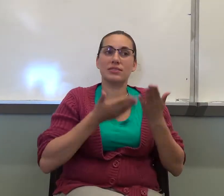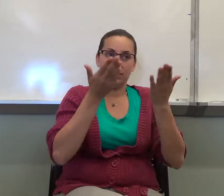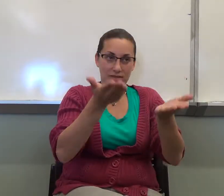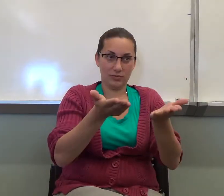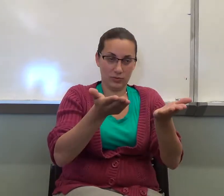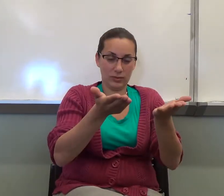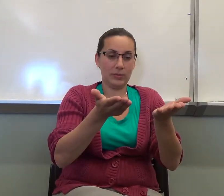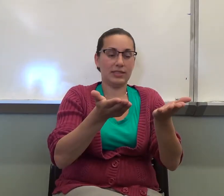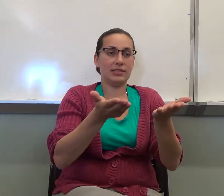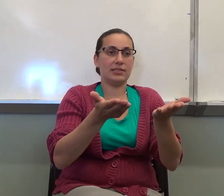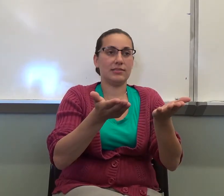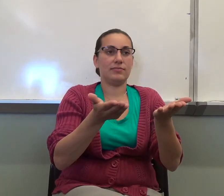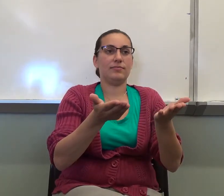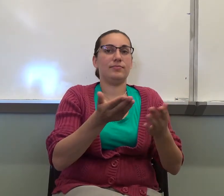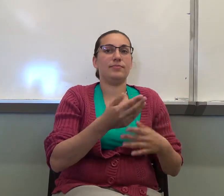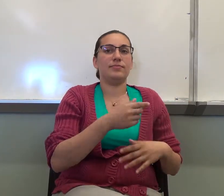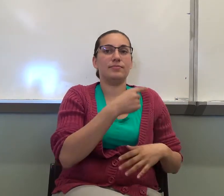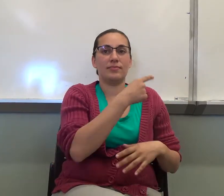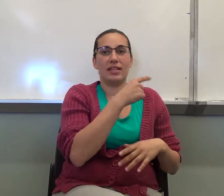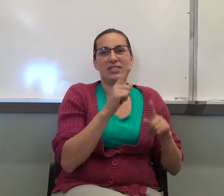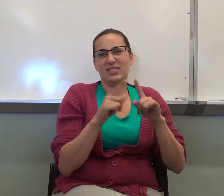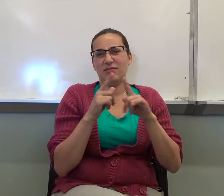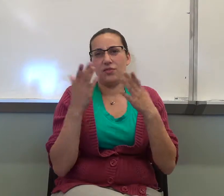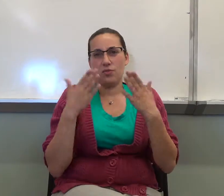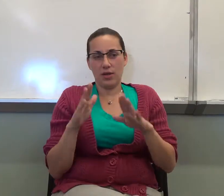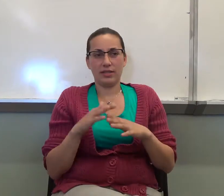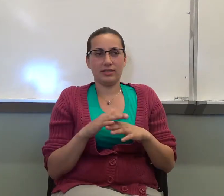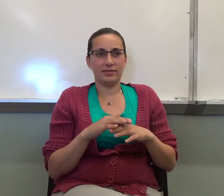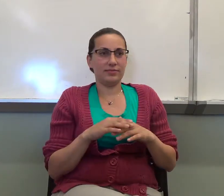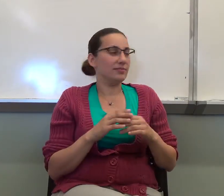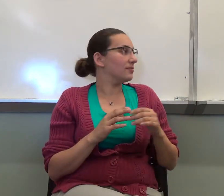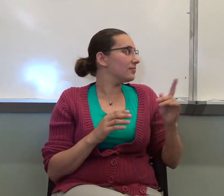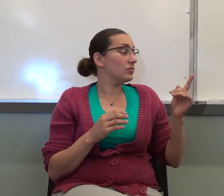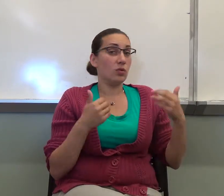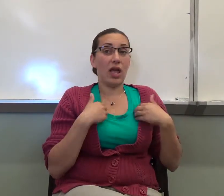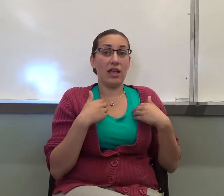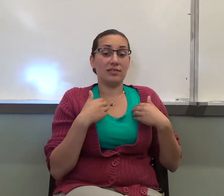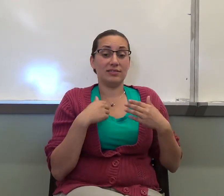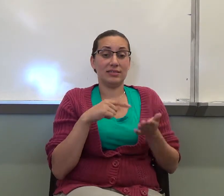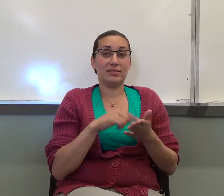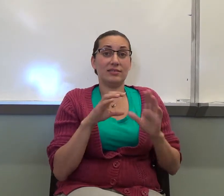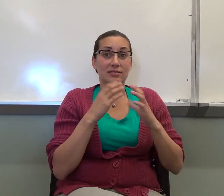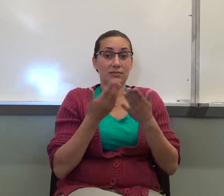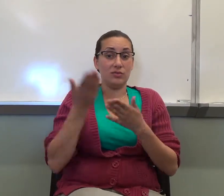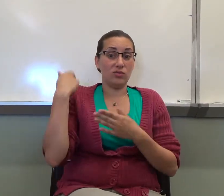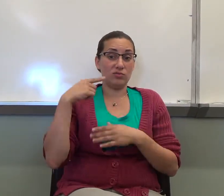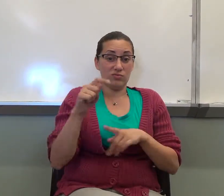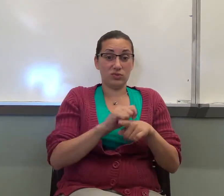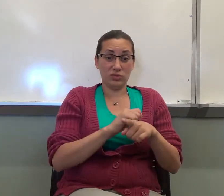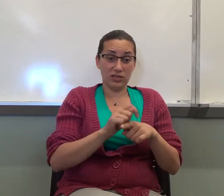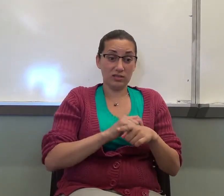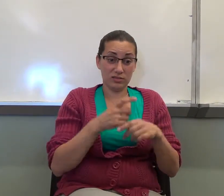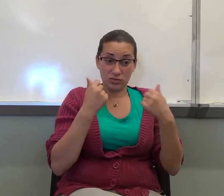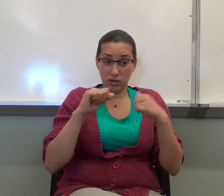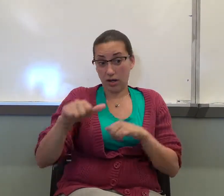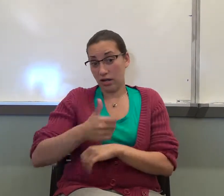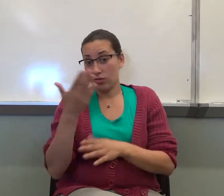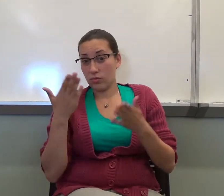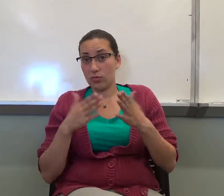way to do it. These things, if you've had this course before and you were trained to do it another way, as long as it's fine and you know how to do it and get